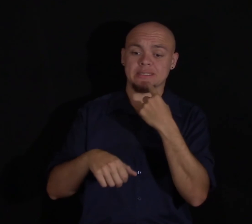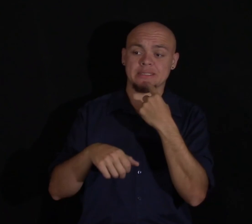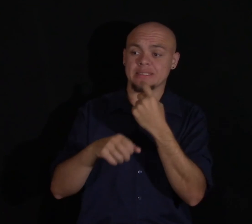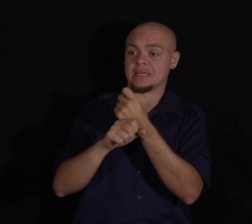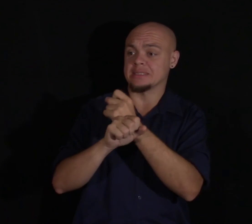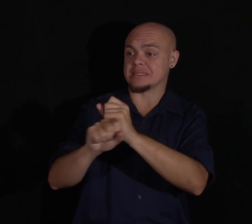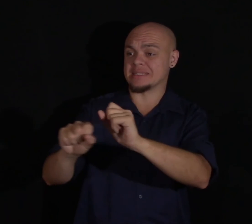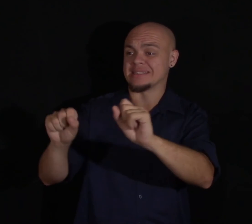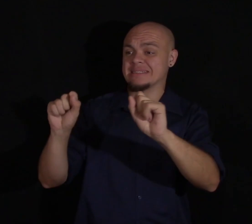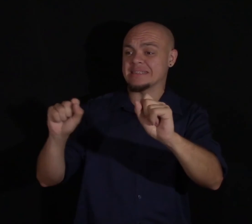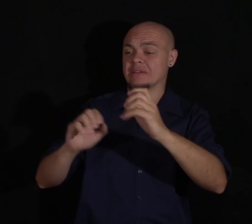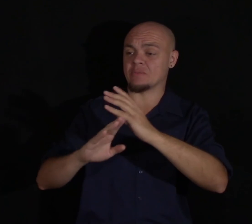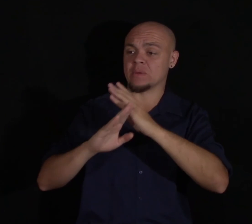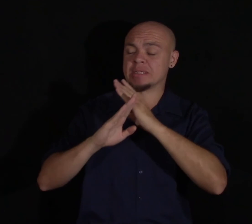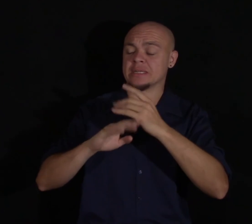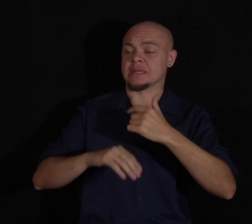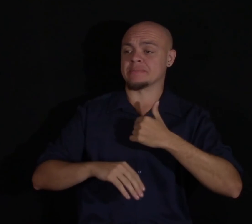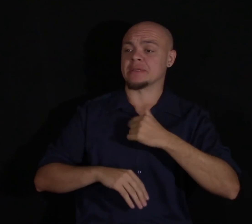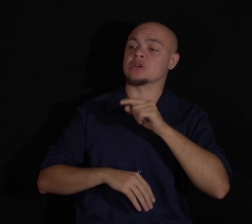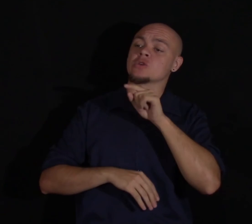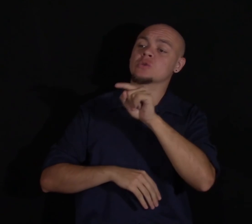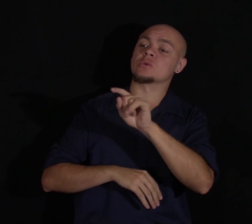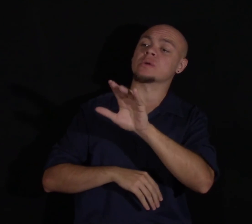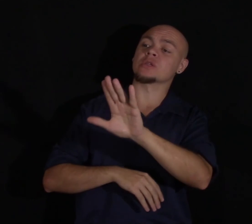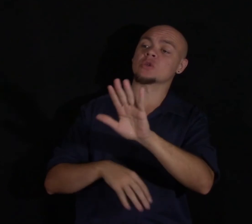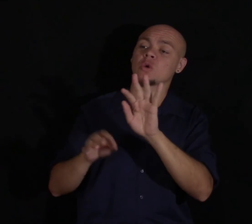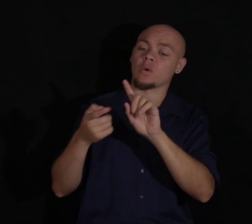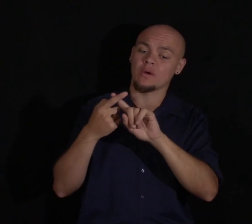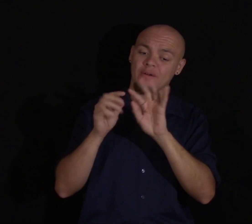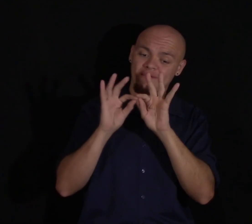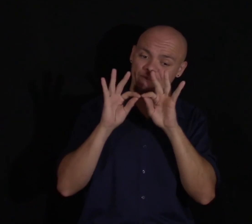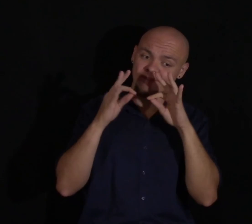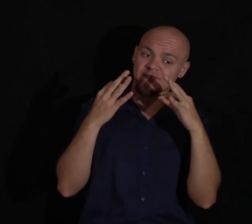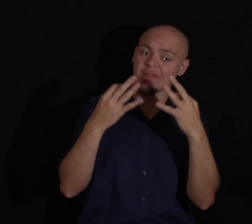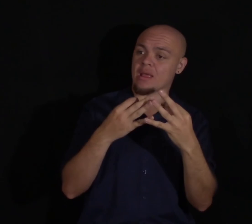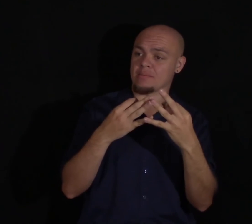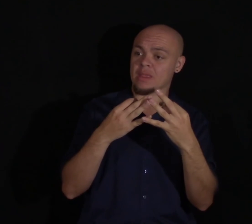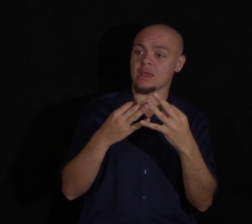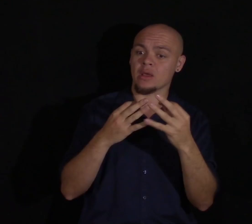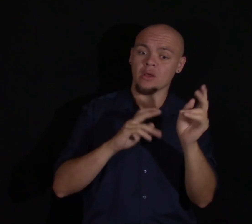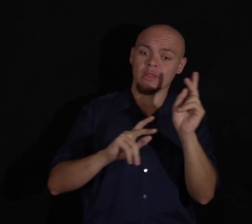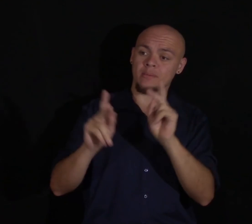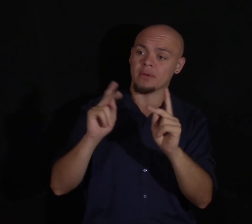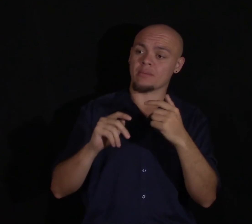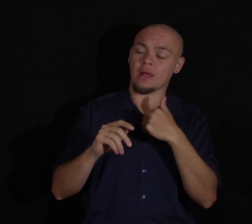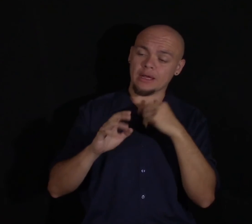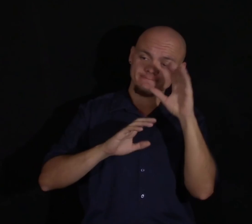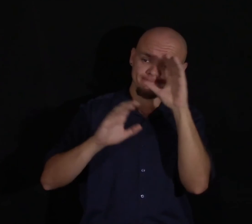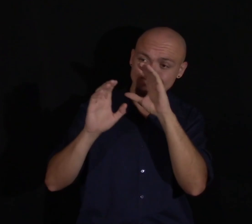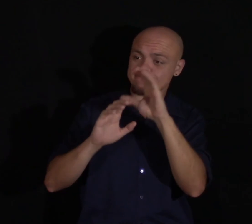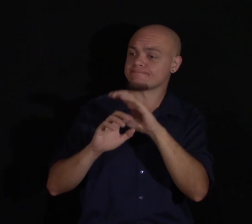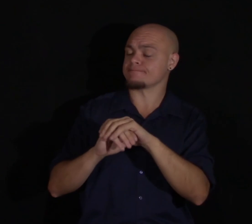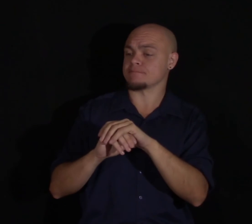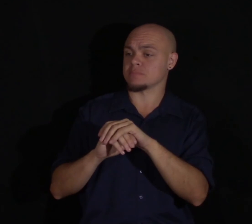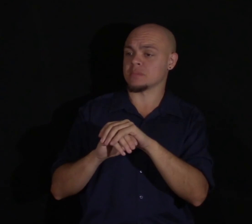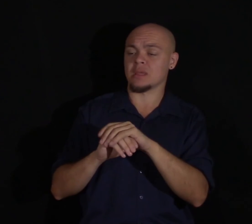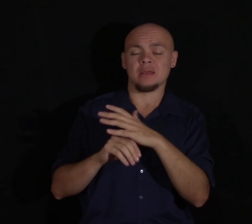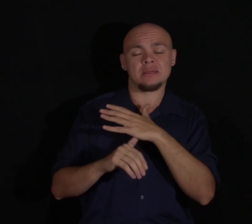me! You and your family are the friends whom I seek. Do not you desert me in the hour of